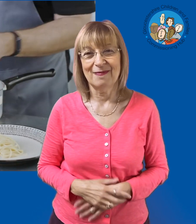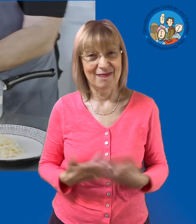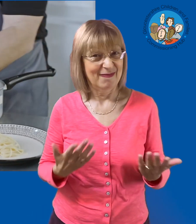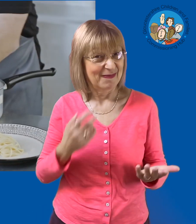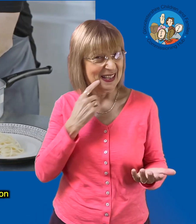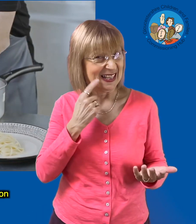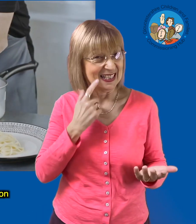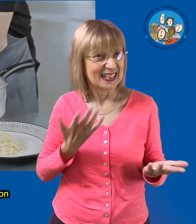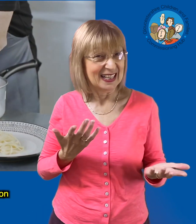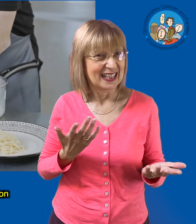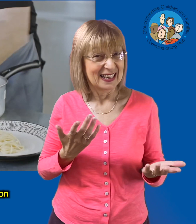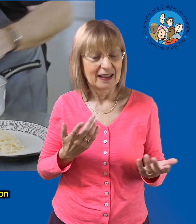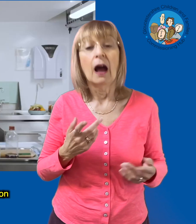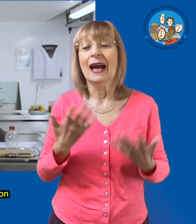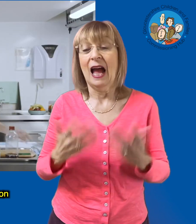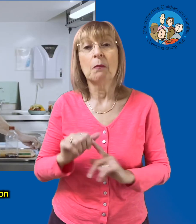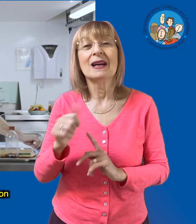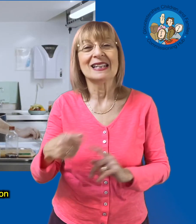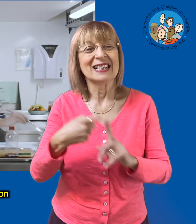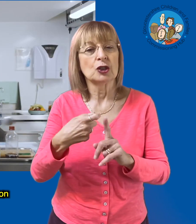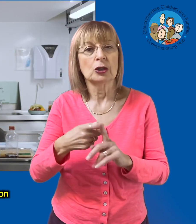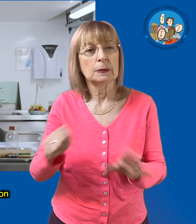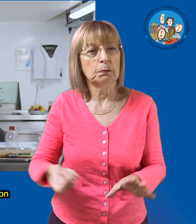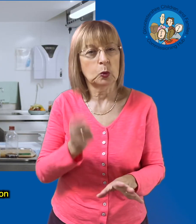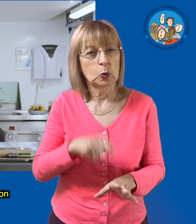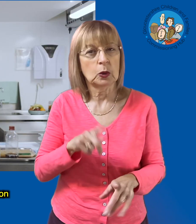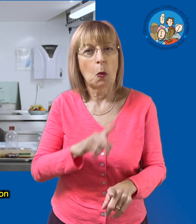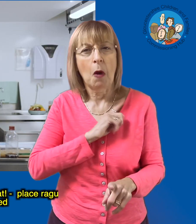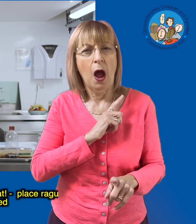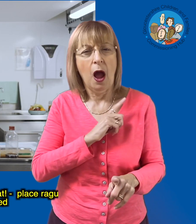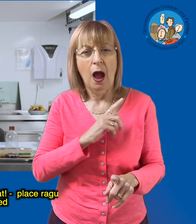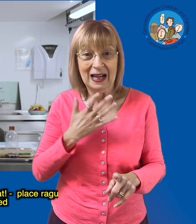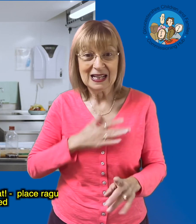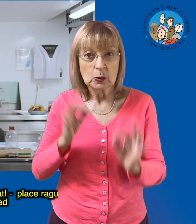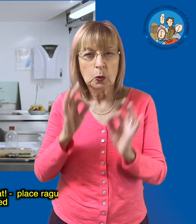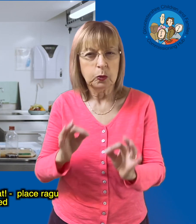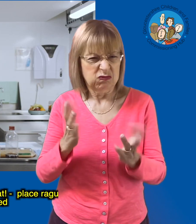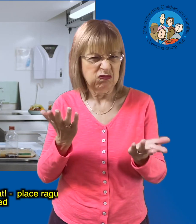And then it's just simply to get a nice kitchen spoon